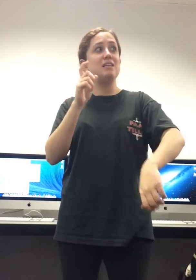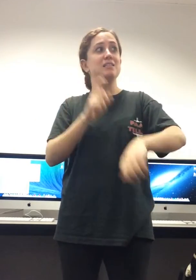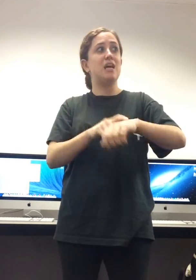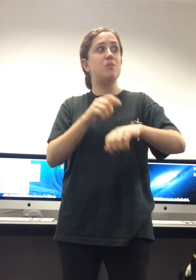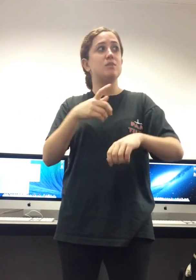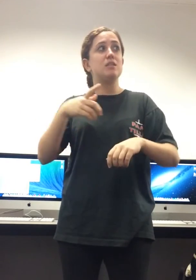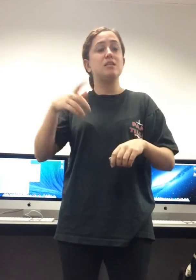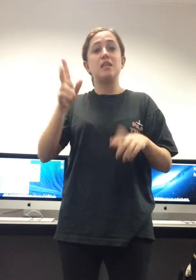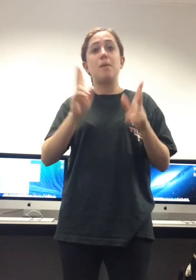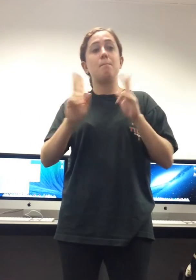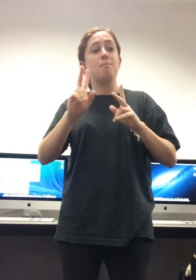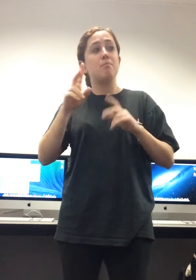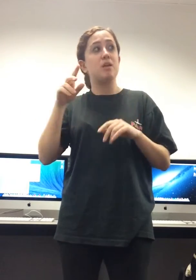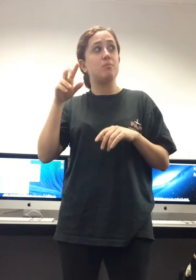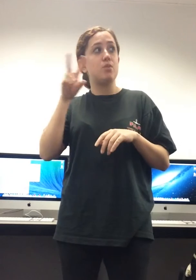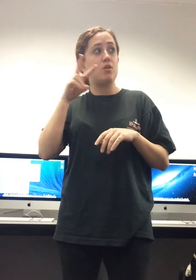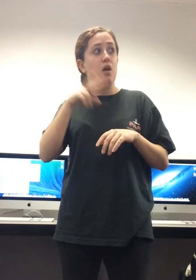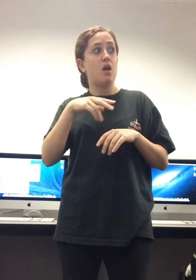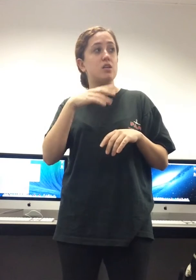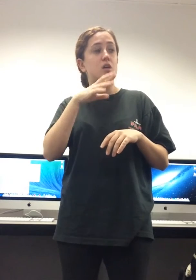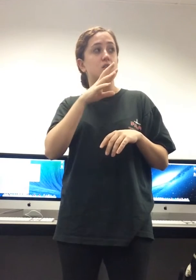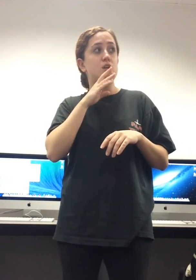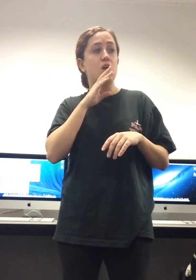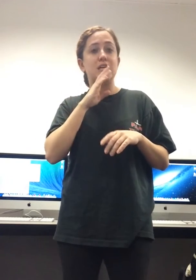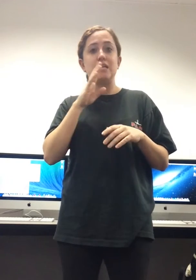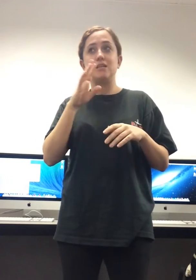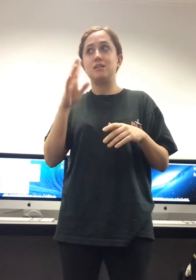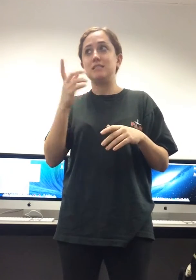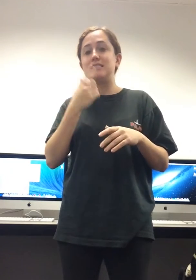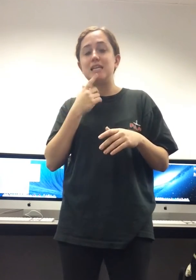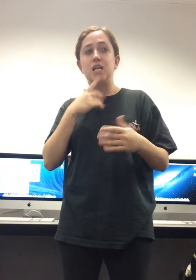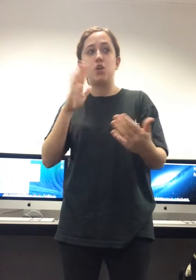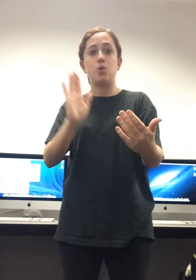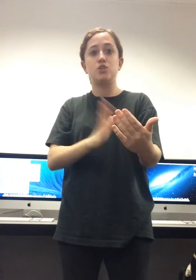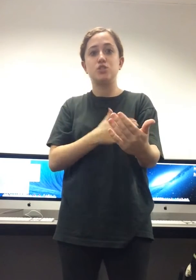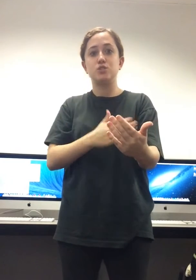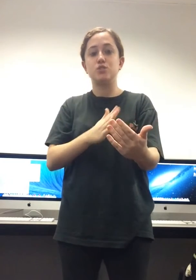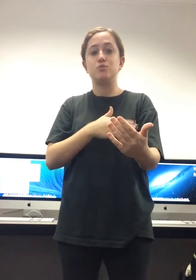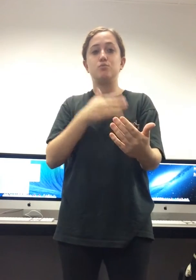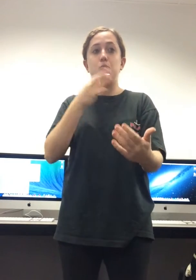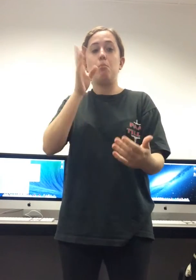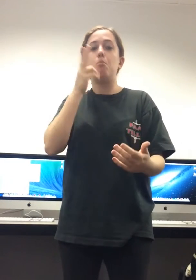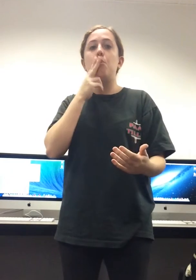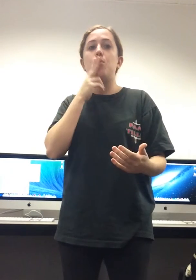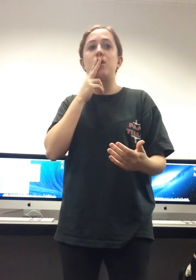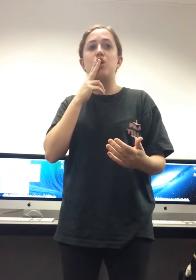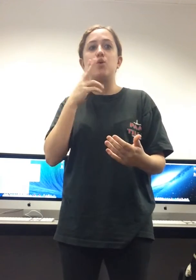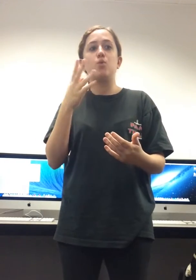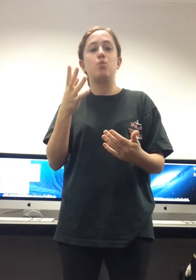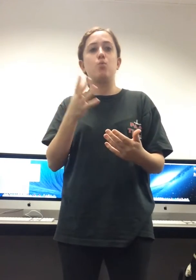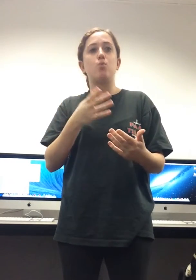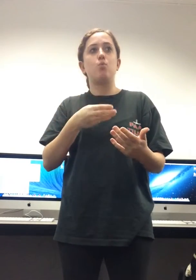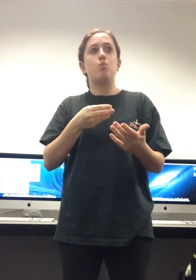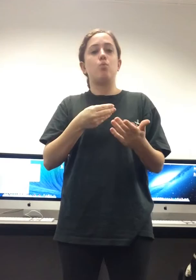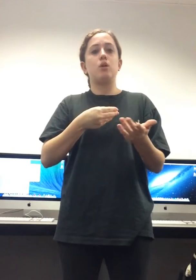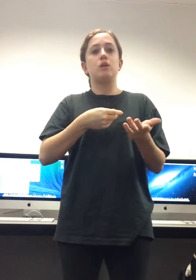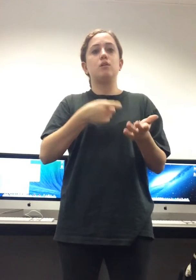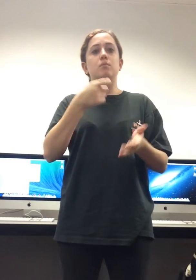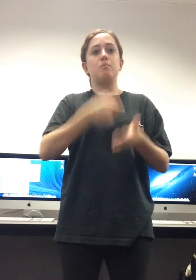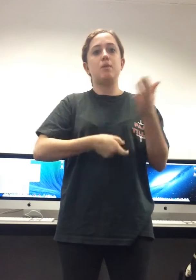or smoking would receive fines. An example of how bad it did get without